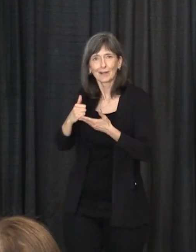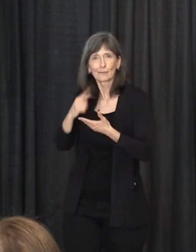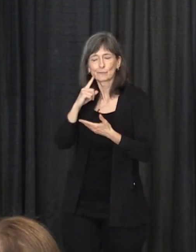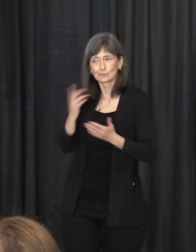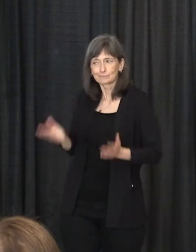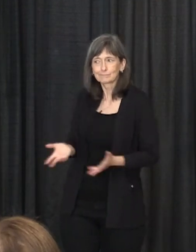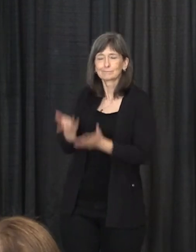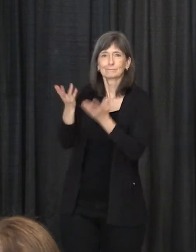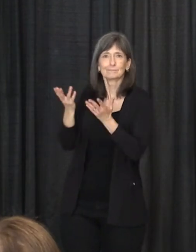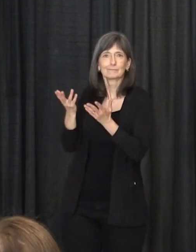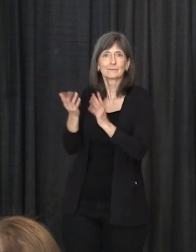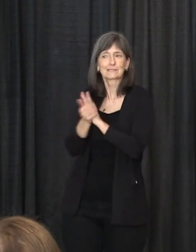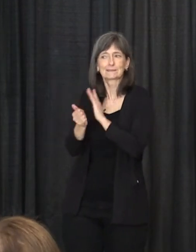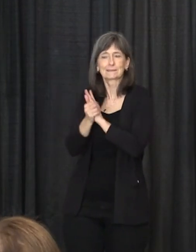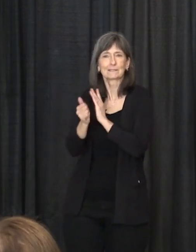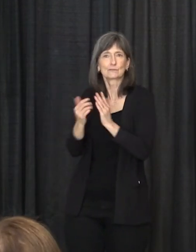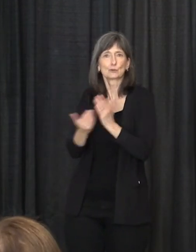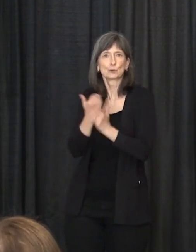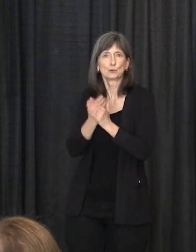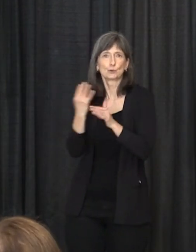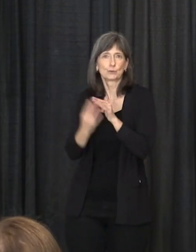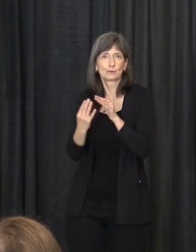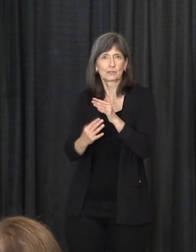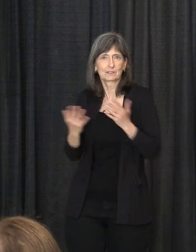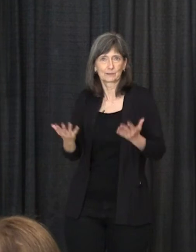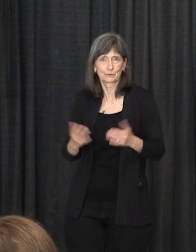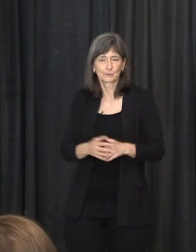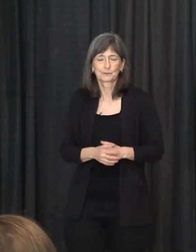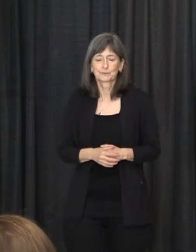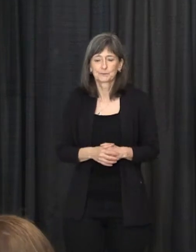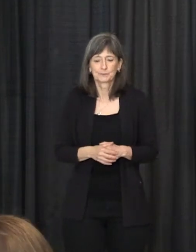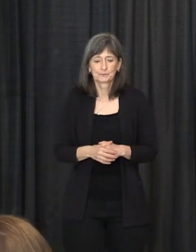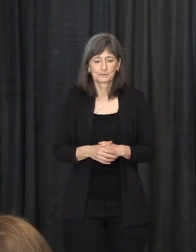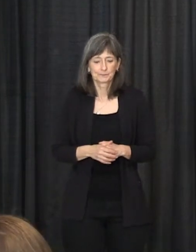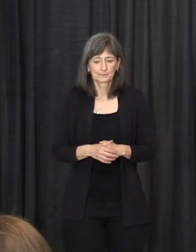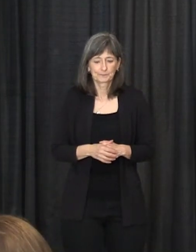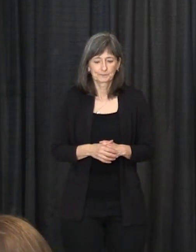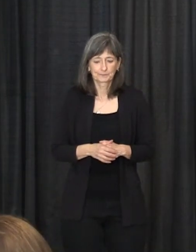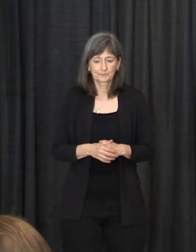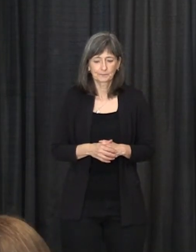upskill the skill sets of the new immigrants here in the province.